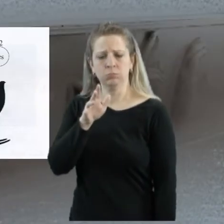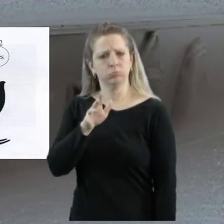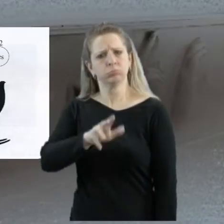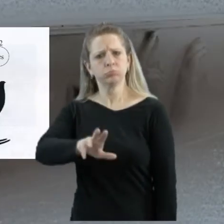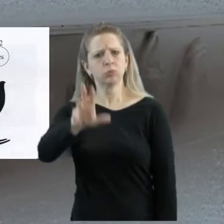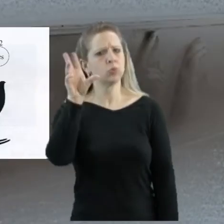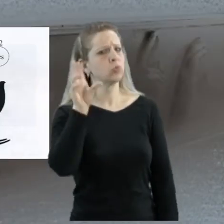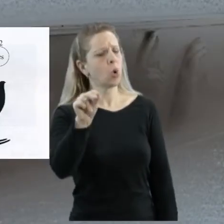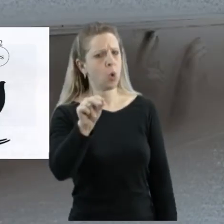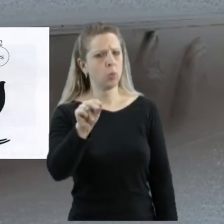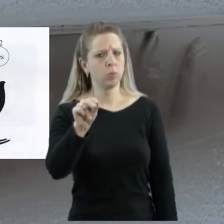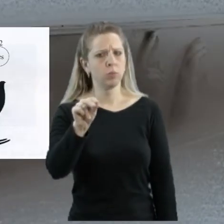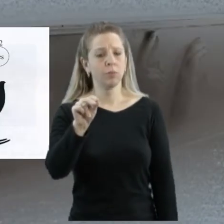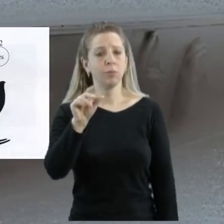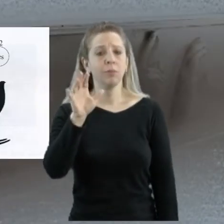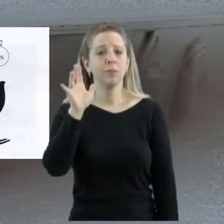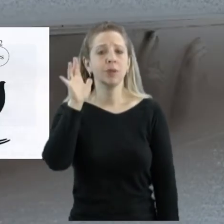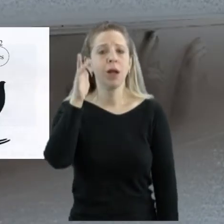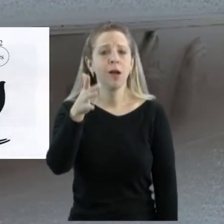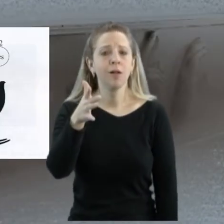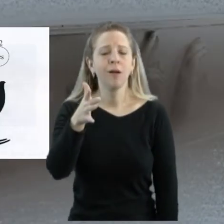Later, she said yes.